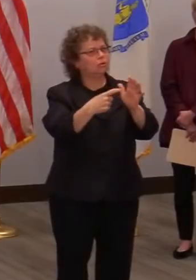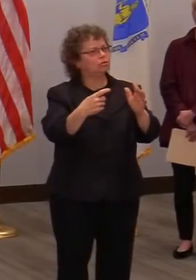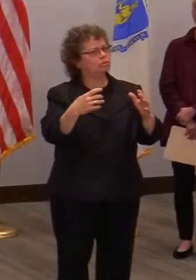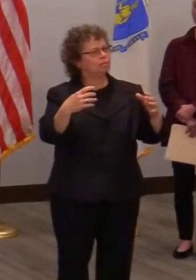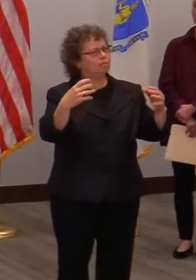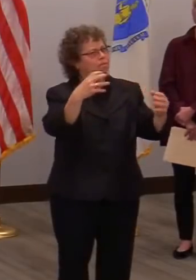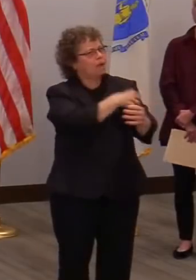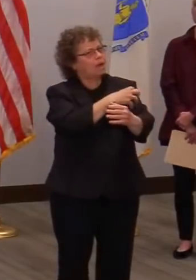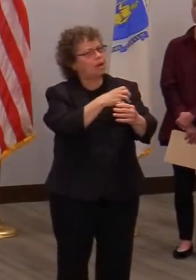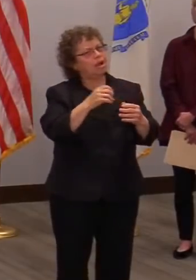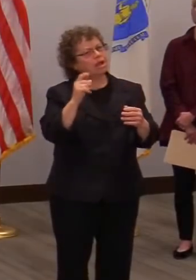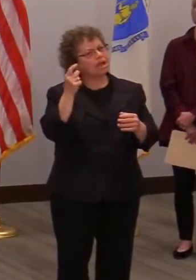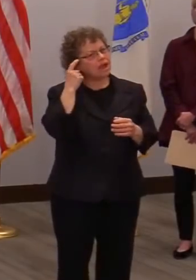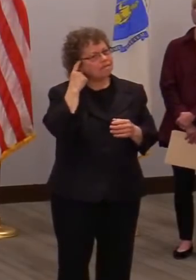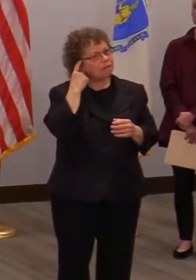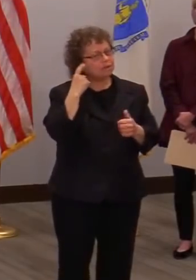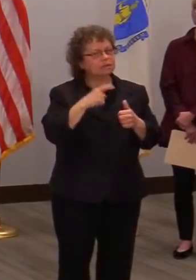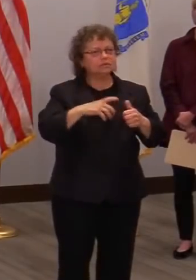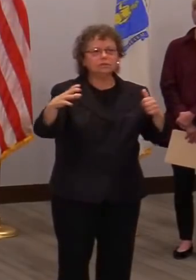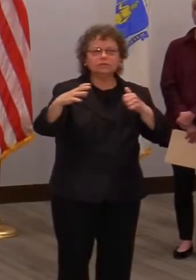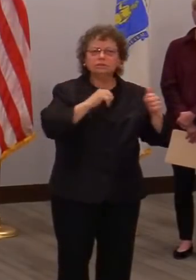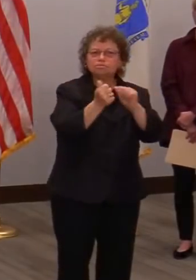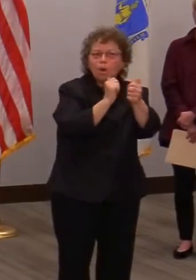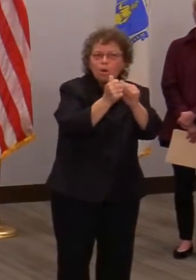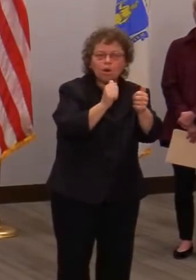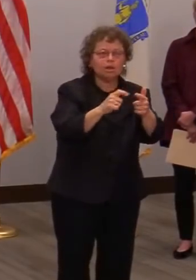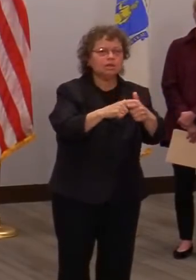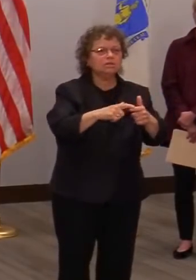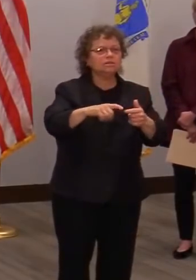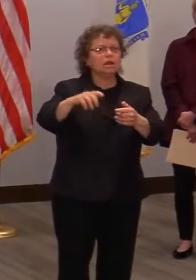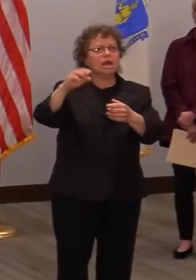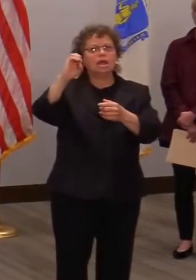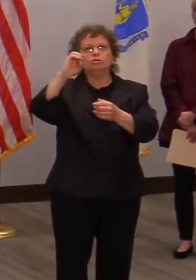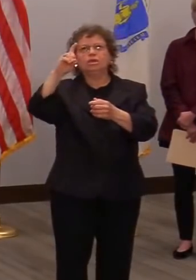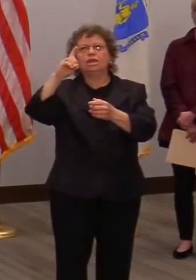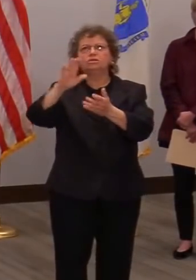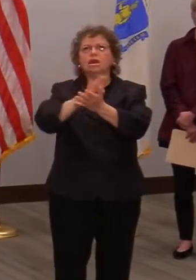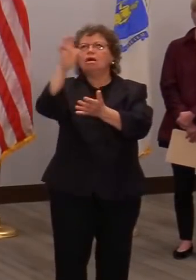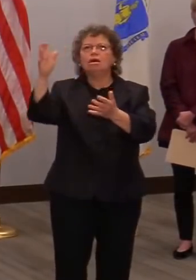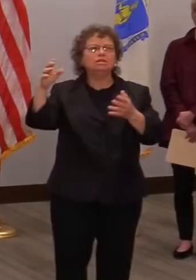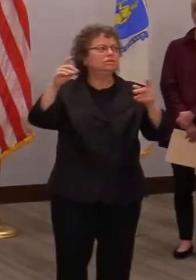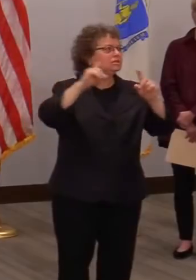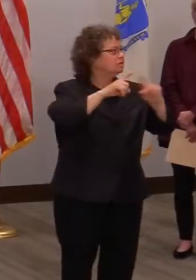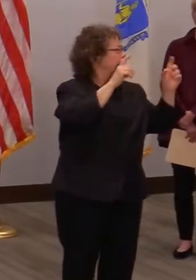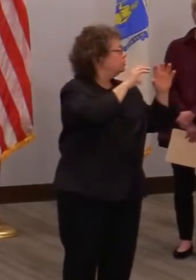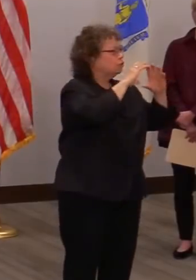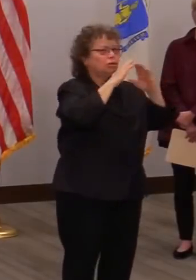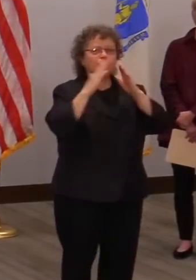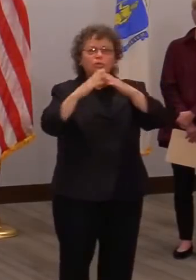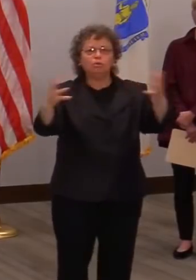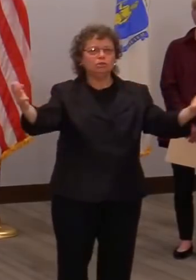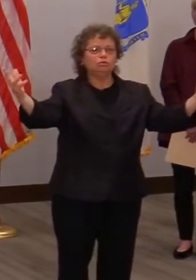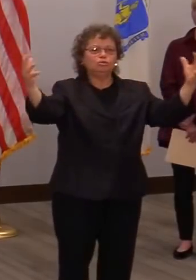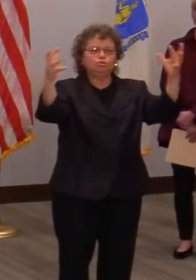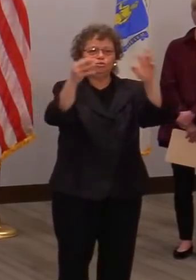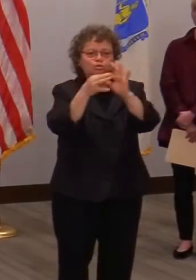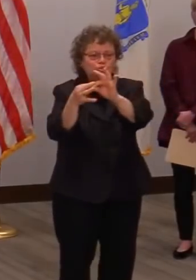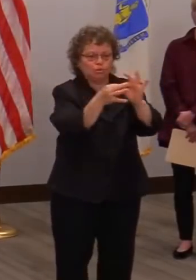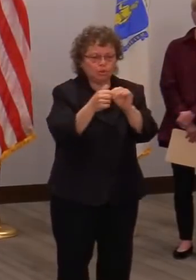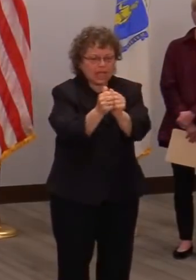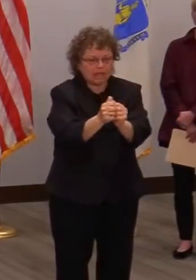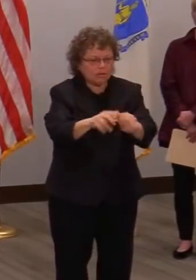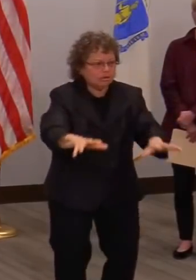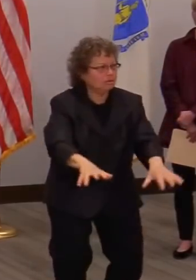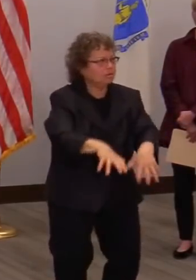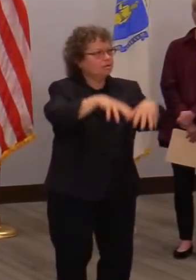sports, institutions, academia, and community comes together, we can do big things. So we're excited. You know, my